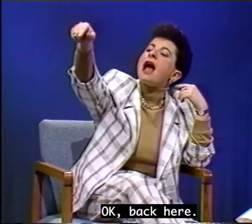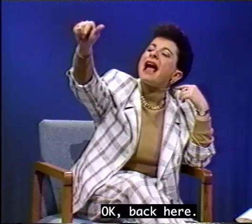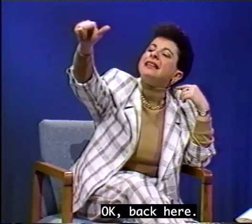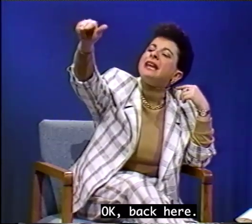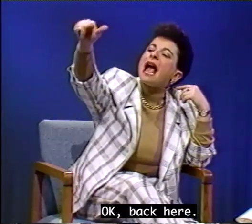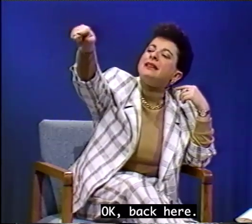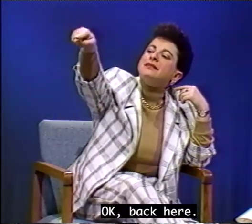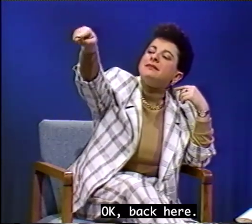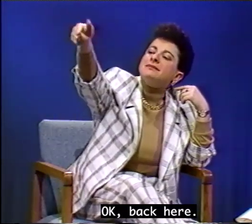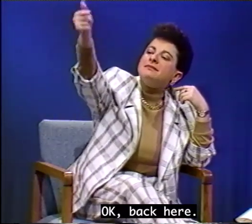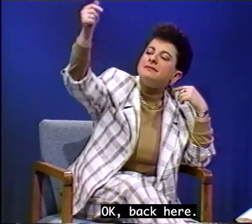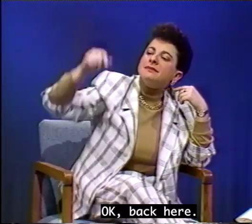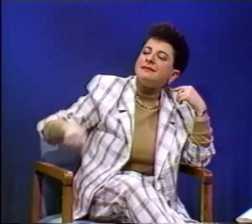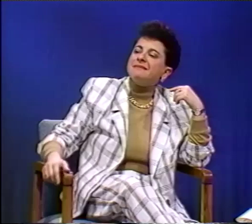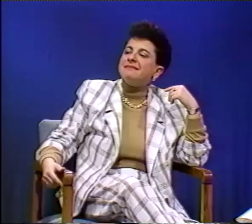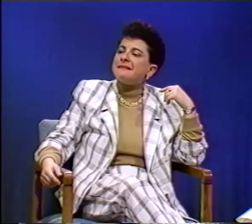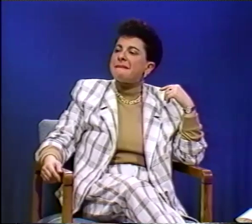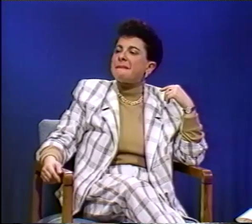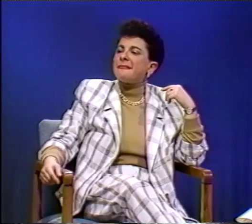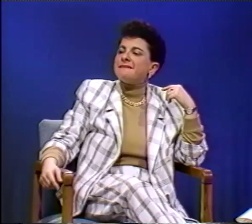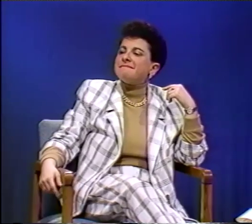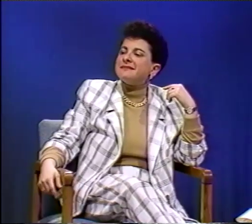Okay, back here.